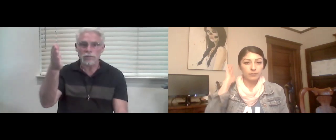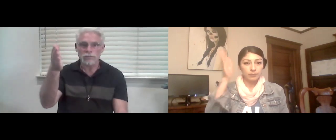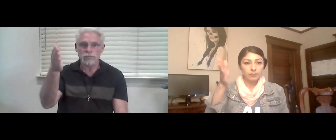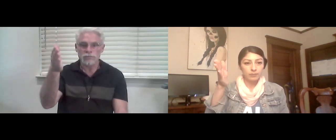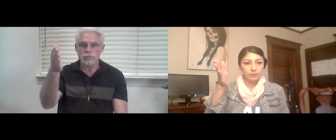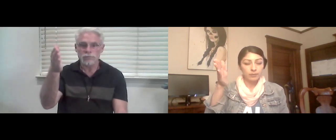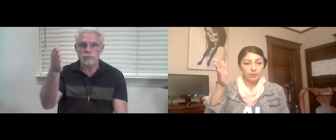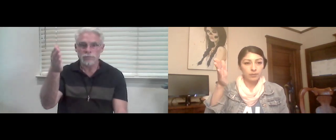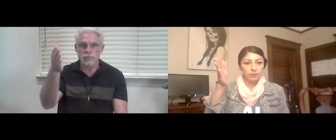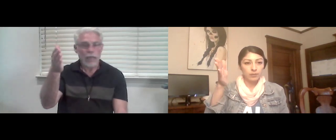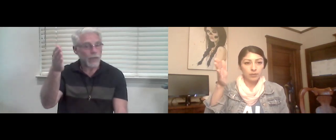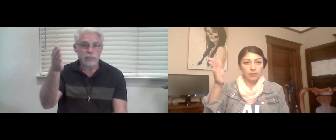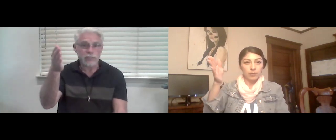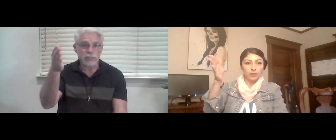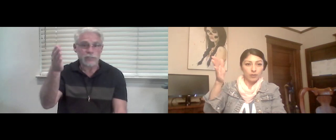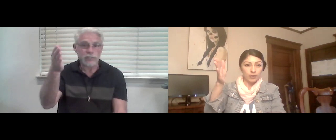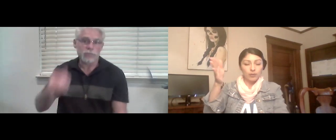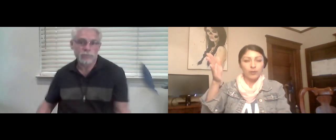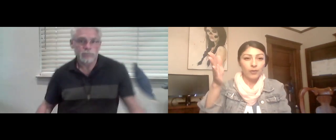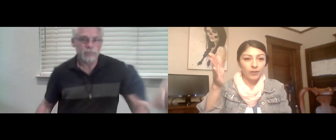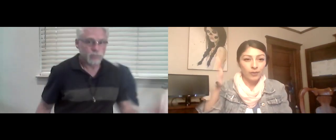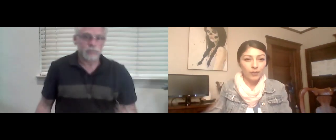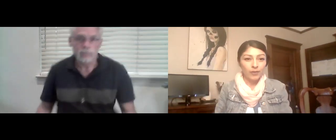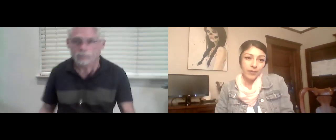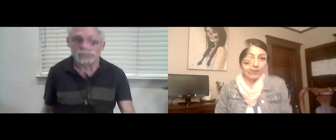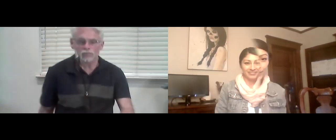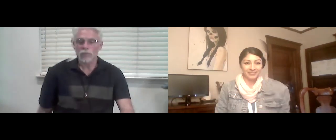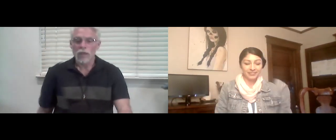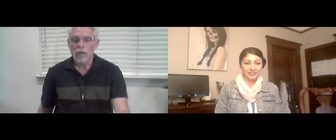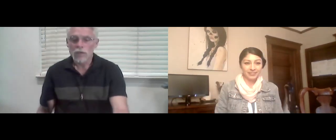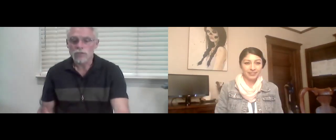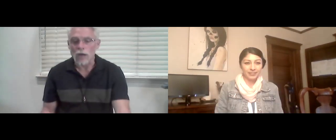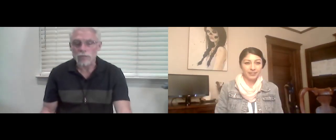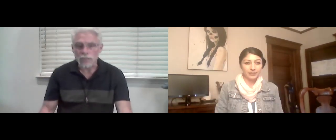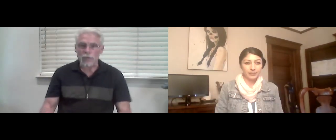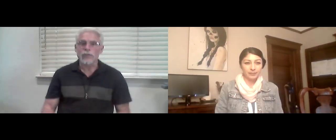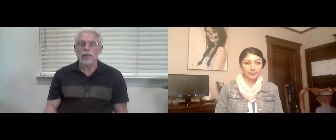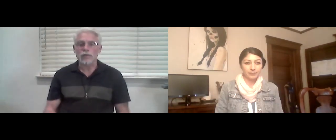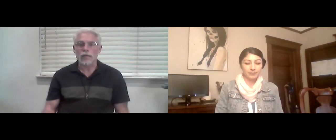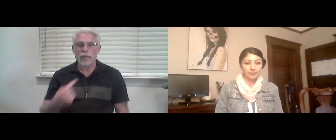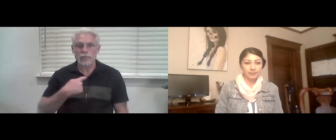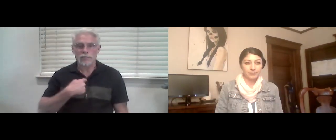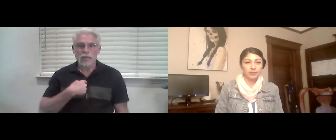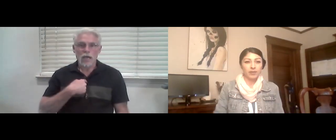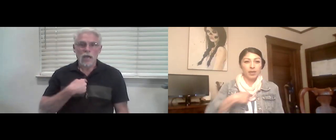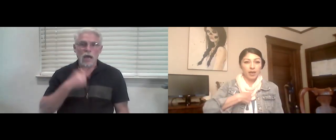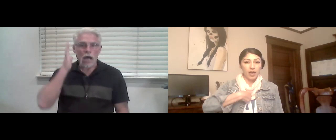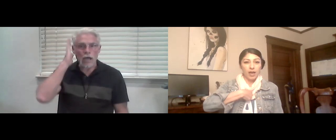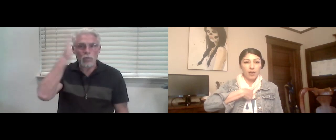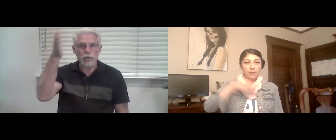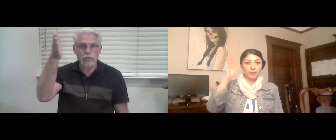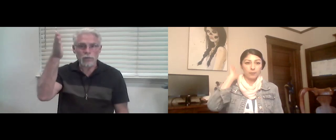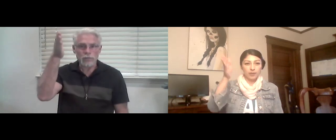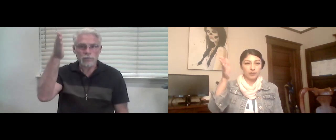will, and then stomp your feet. Here we go. So I will stomp my feet and I will clap my hands.